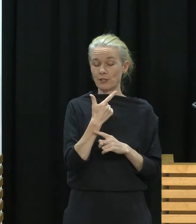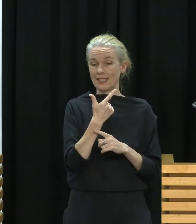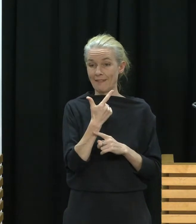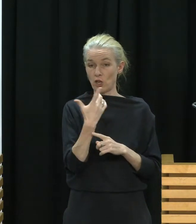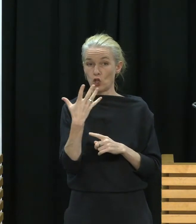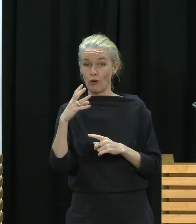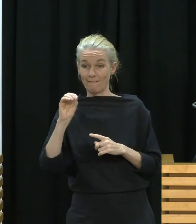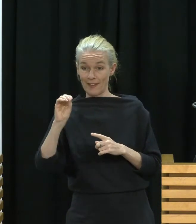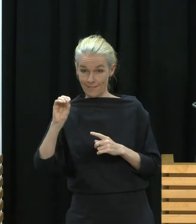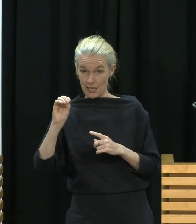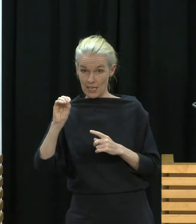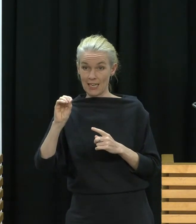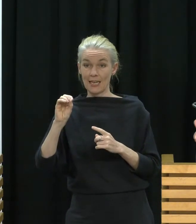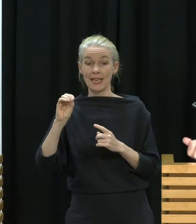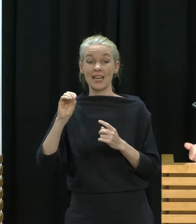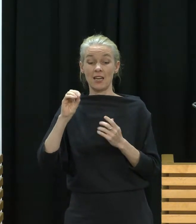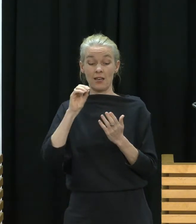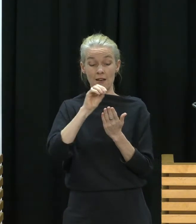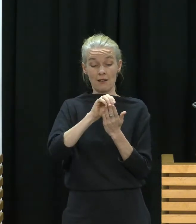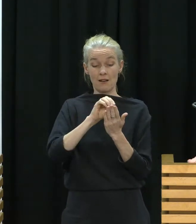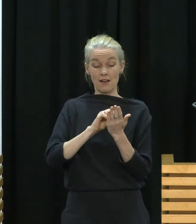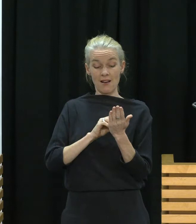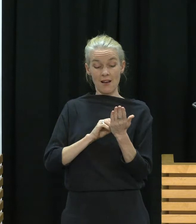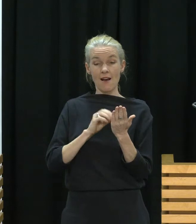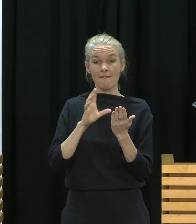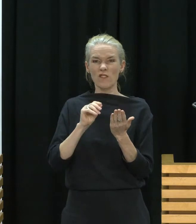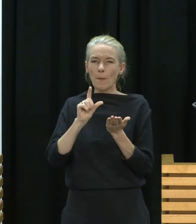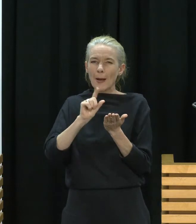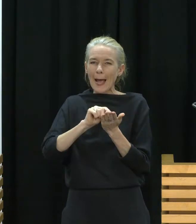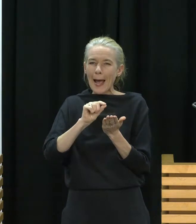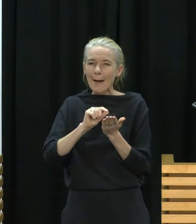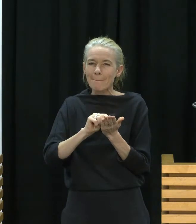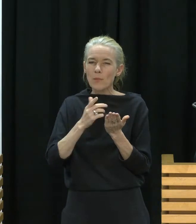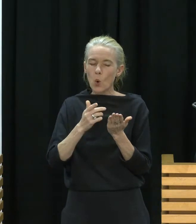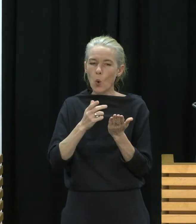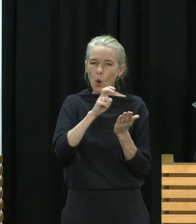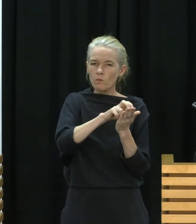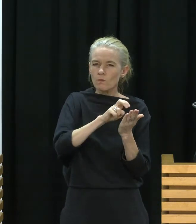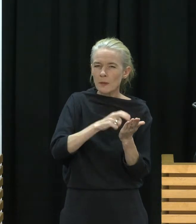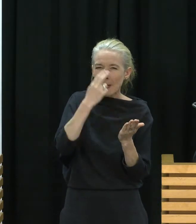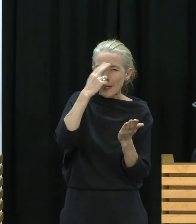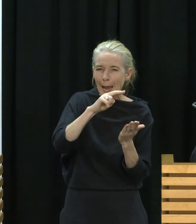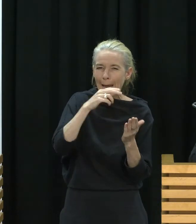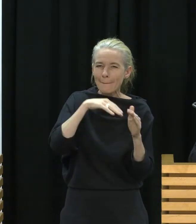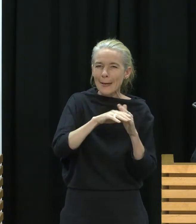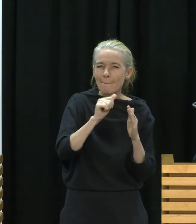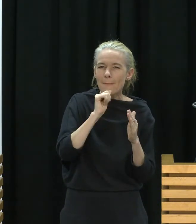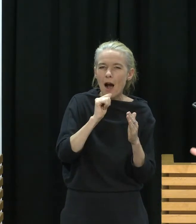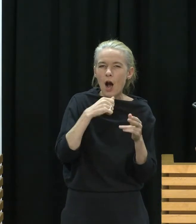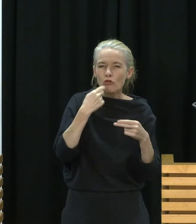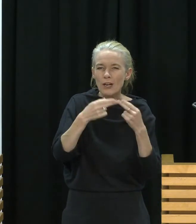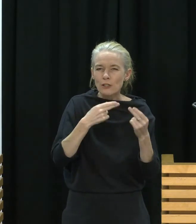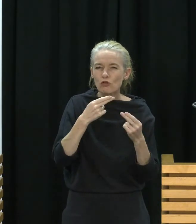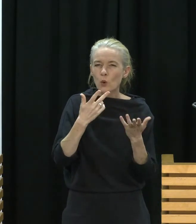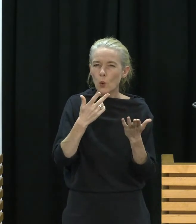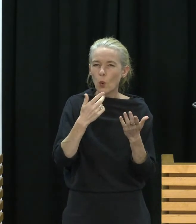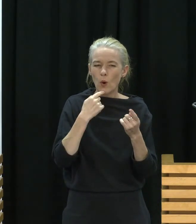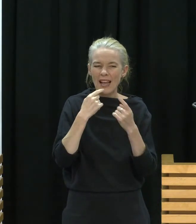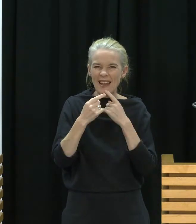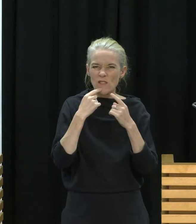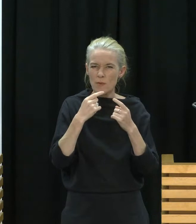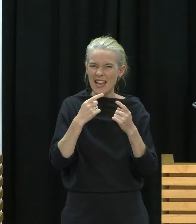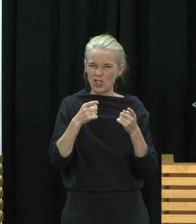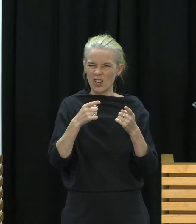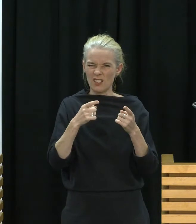how many have returned negative tests. We know that the others have got tests due, but we haven't necessarily categorised those into day 4, day 5 as